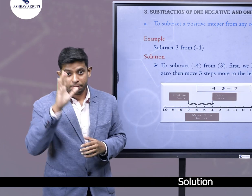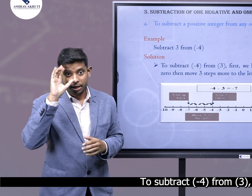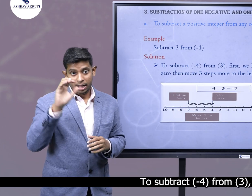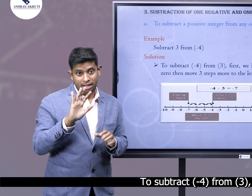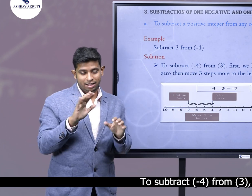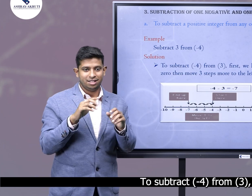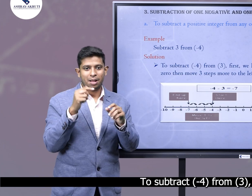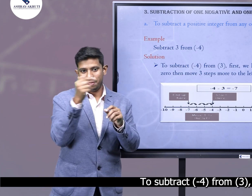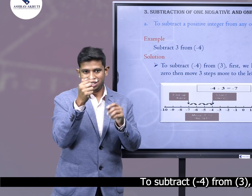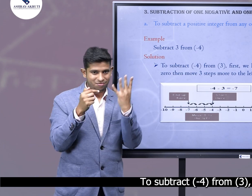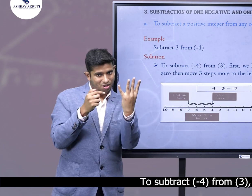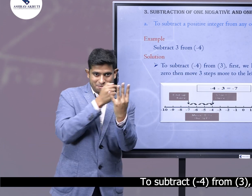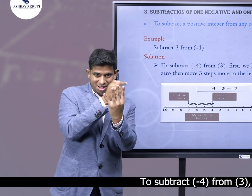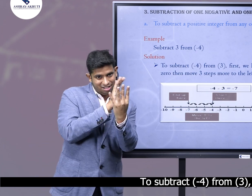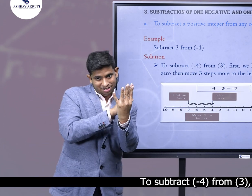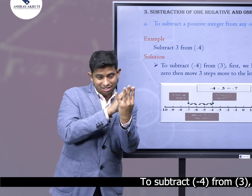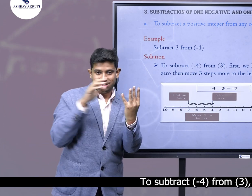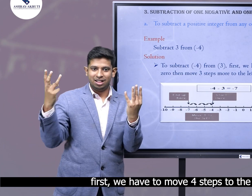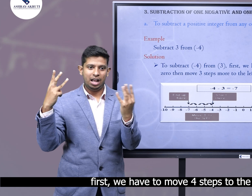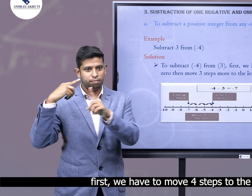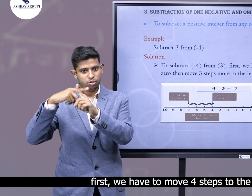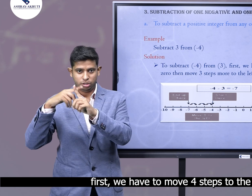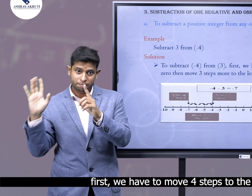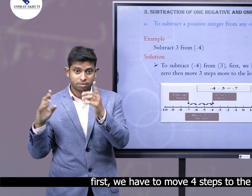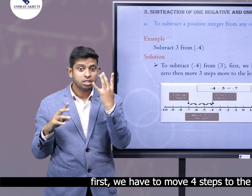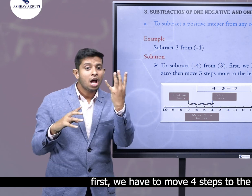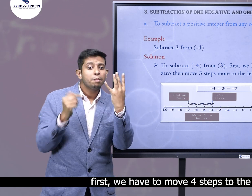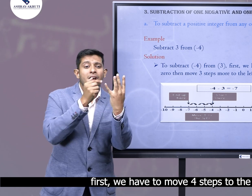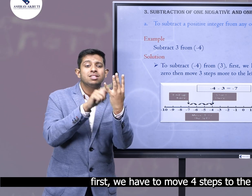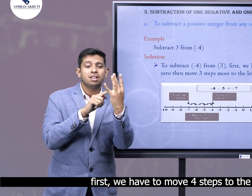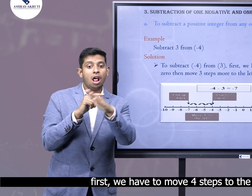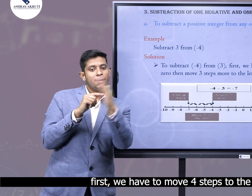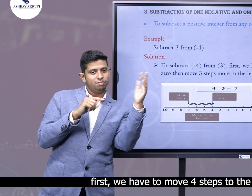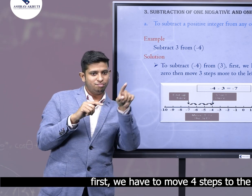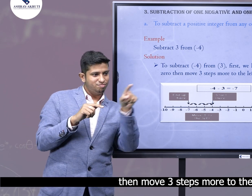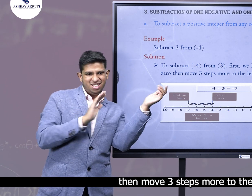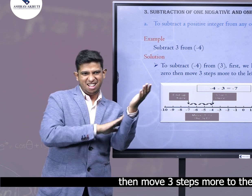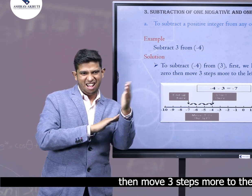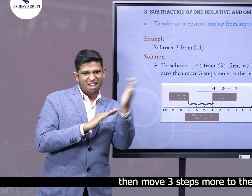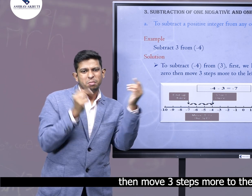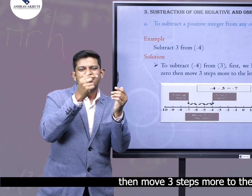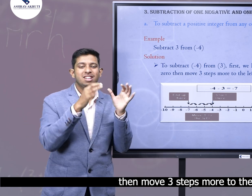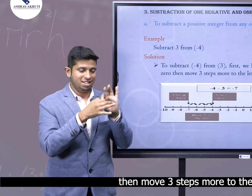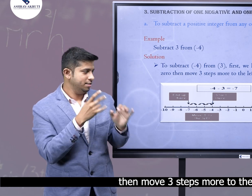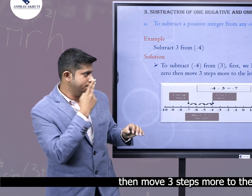To subtract minus 4 from 3, first we have to move 4 steps to the left of 0, then move 3 steps more to the